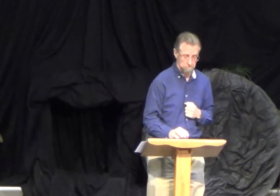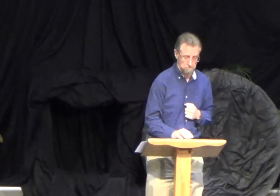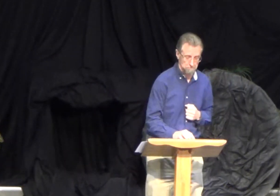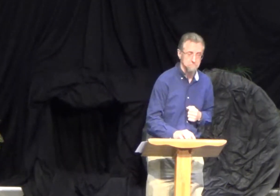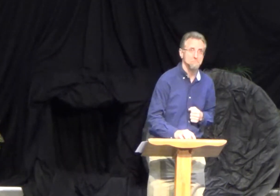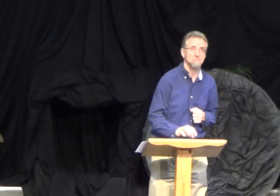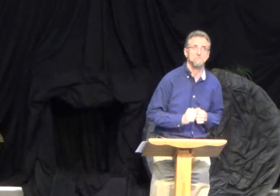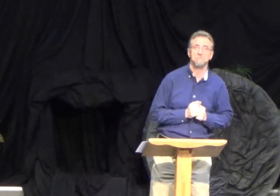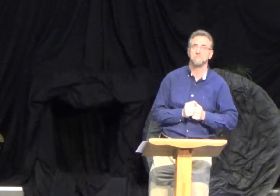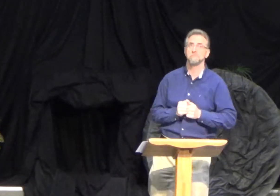So we see.